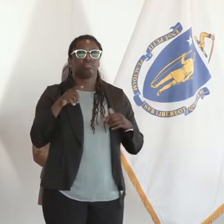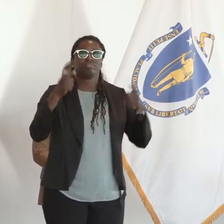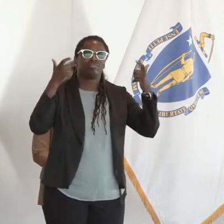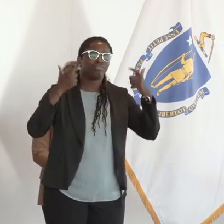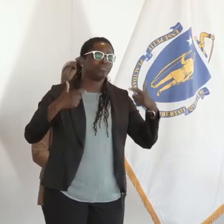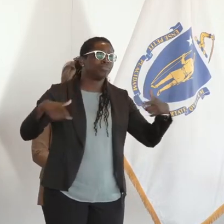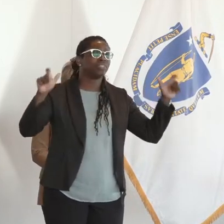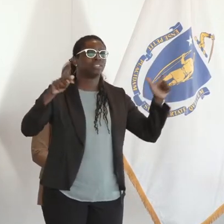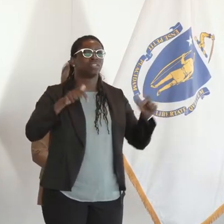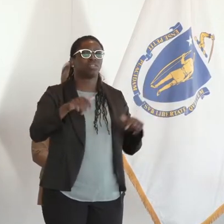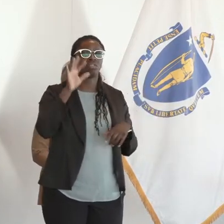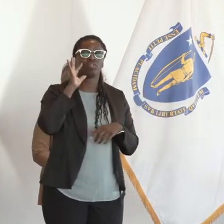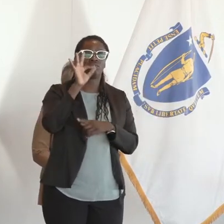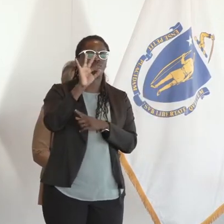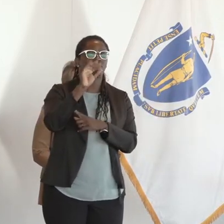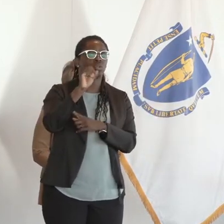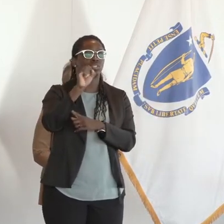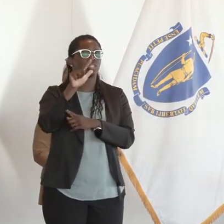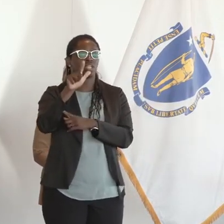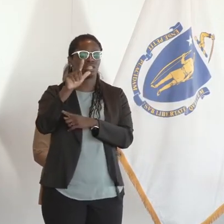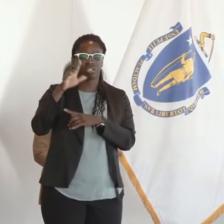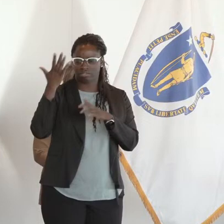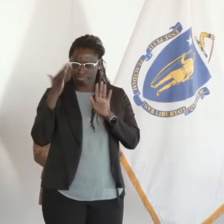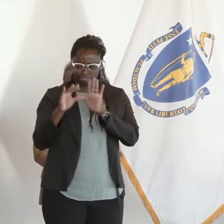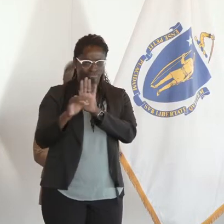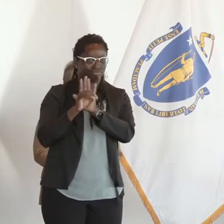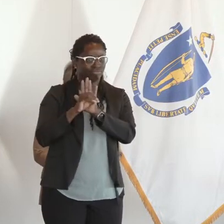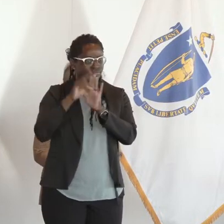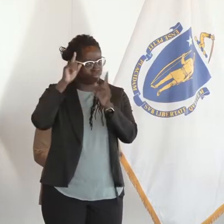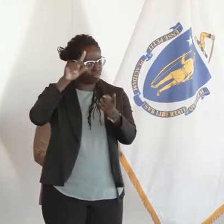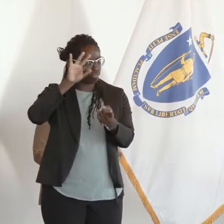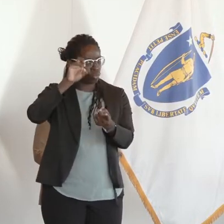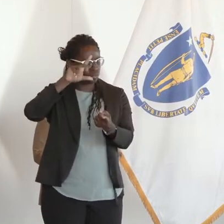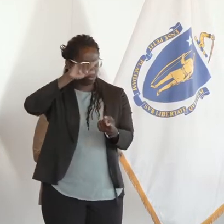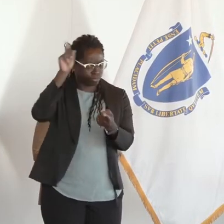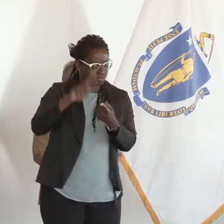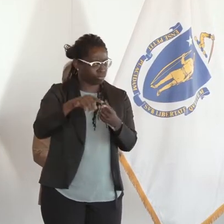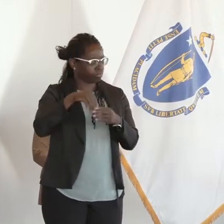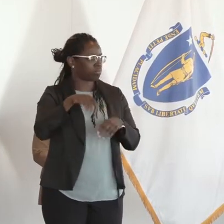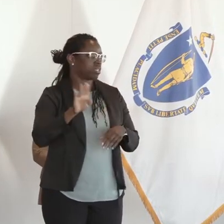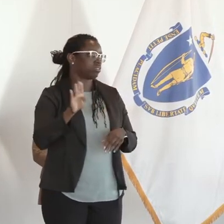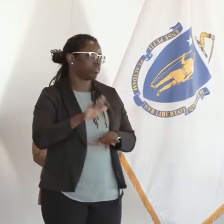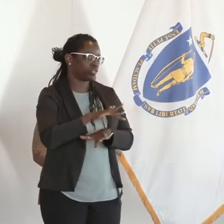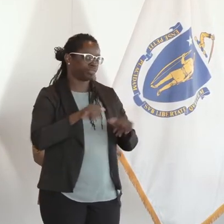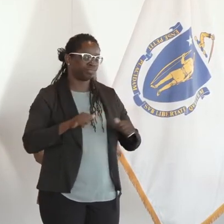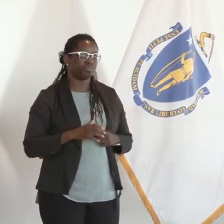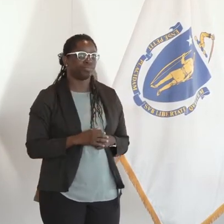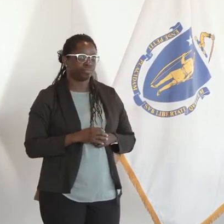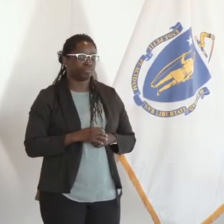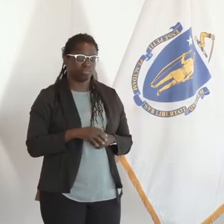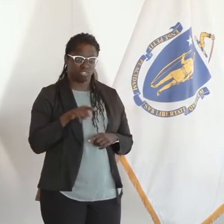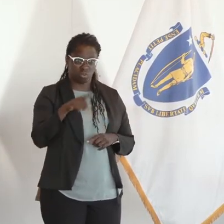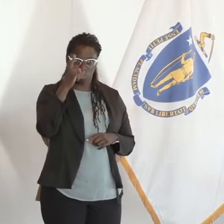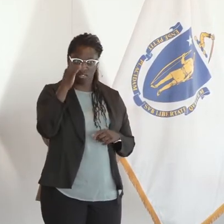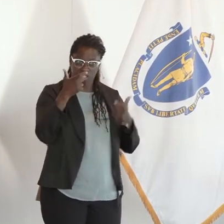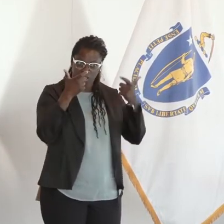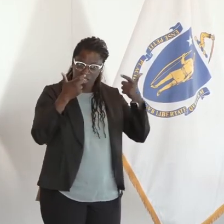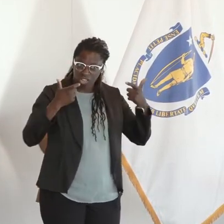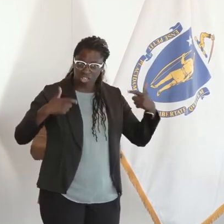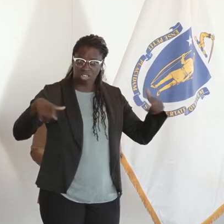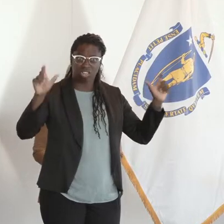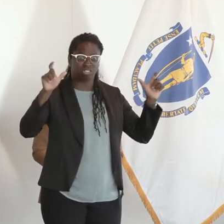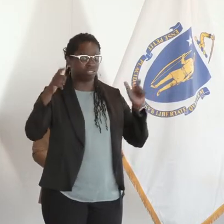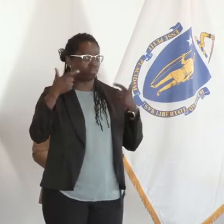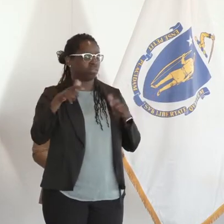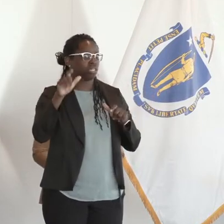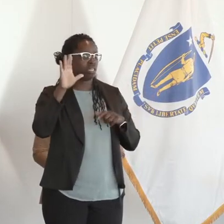fossil fuel-free, carbon-neutral building in Boston and one of the largest carbon-free buildings in New England. The building was built